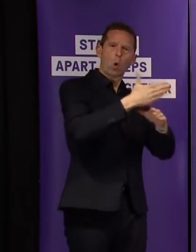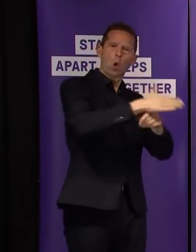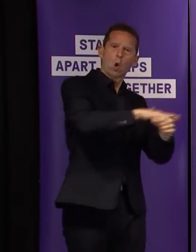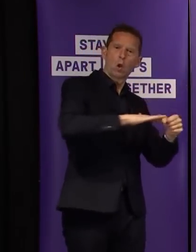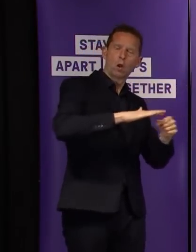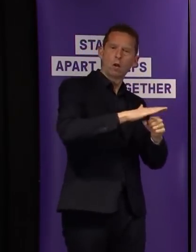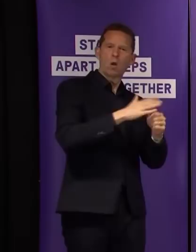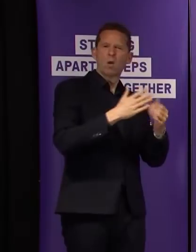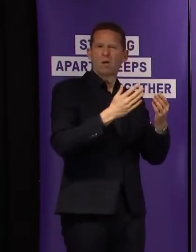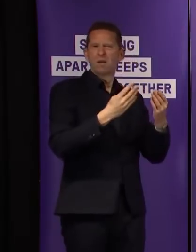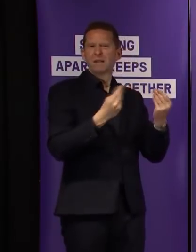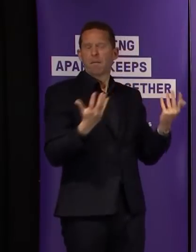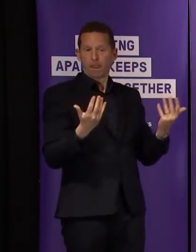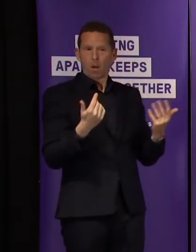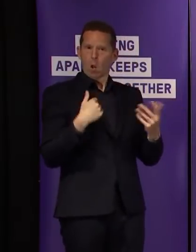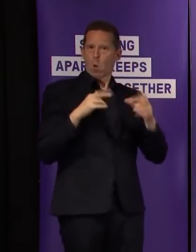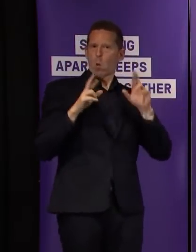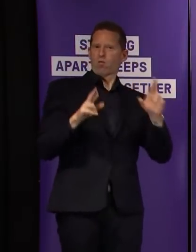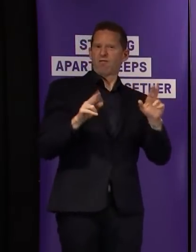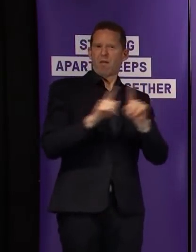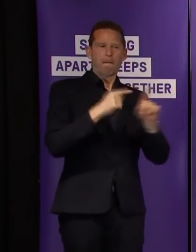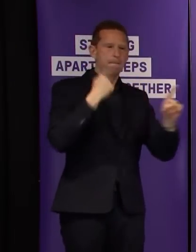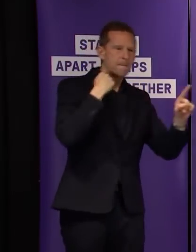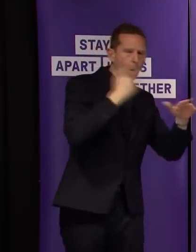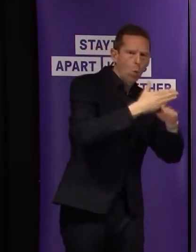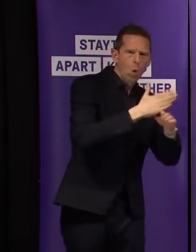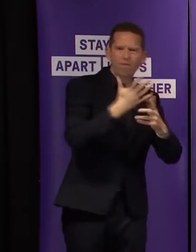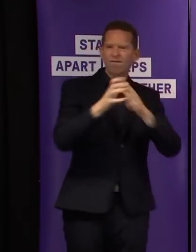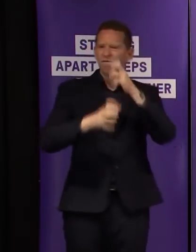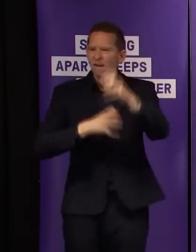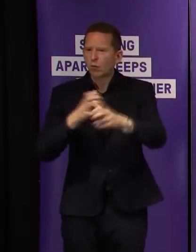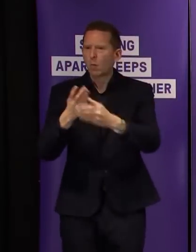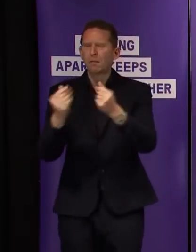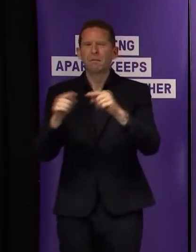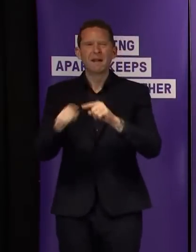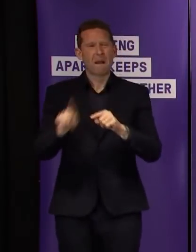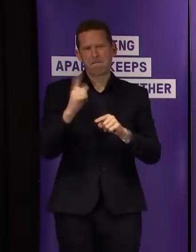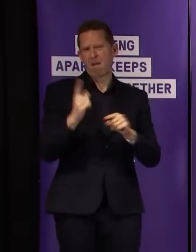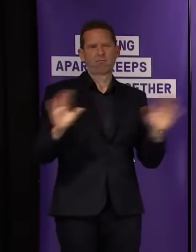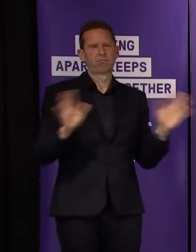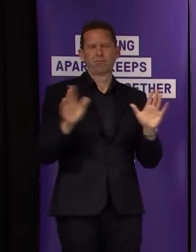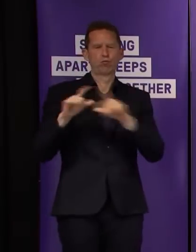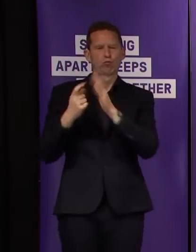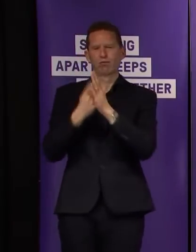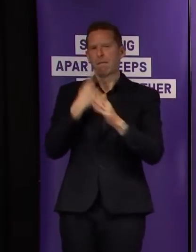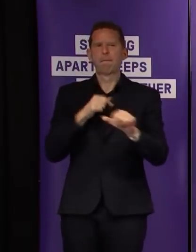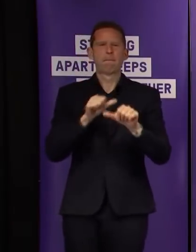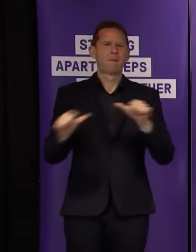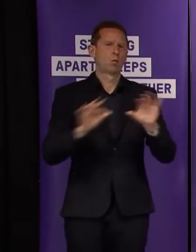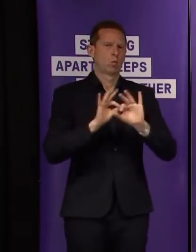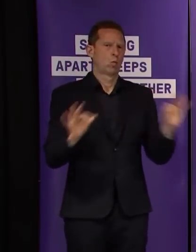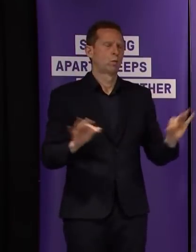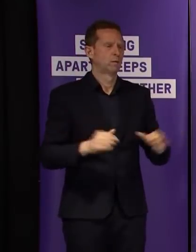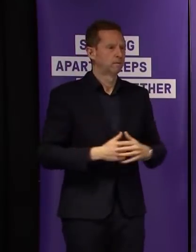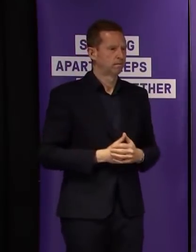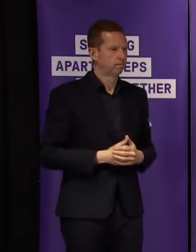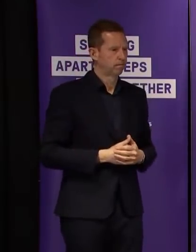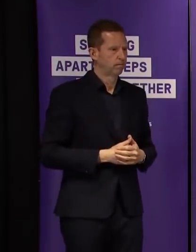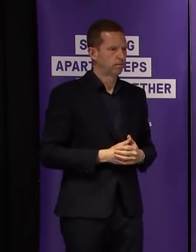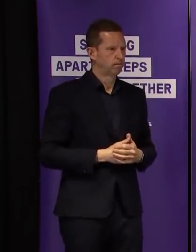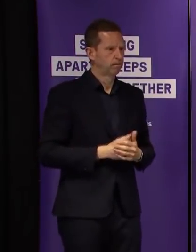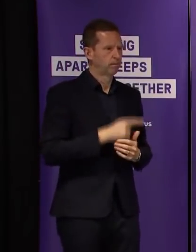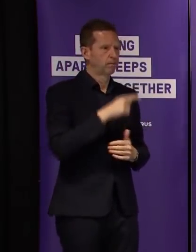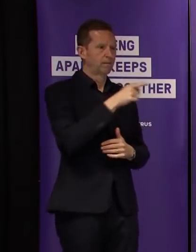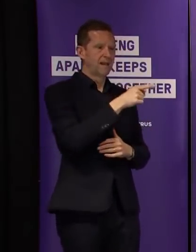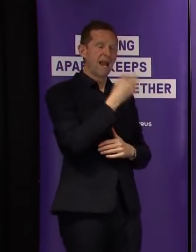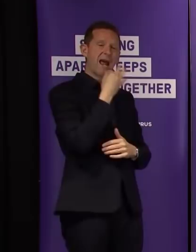setting, then of course you would. But that's not the advice. Contact tracing. You've stood